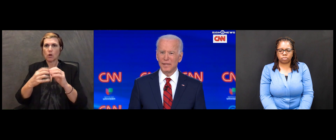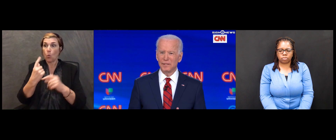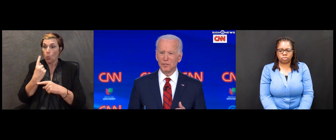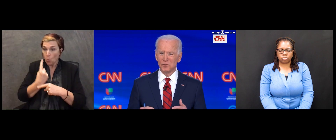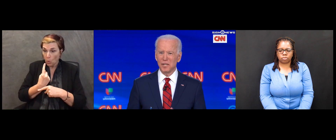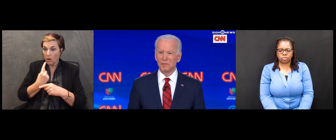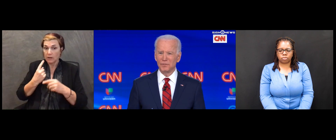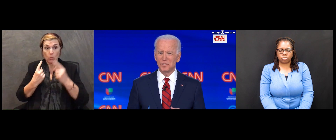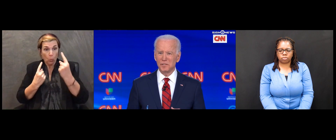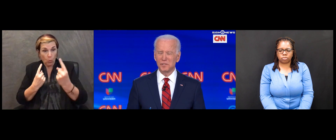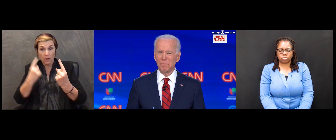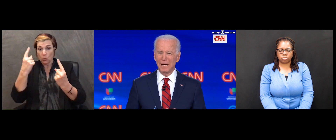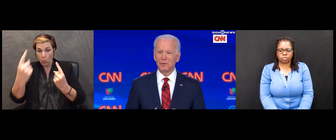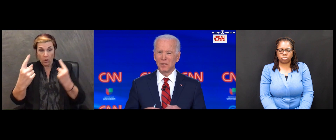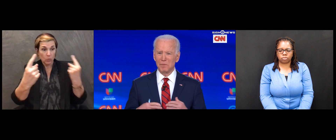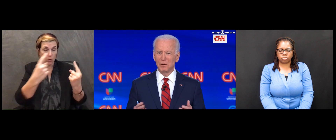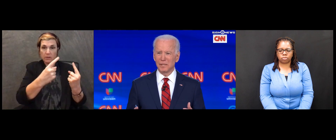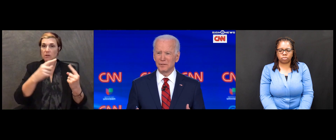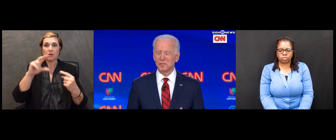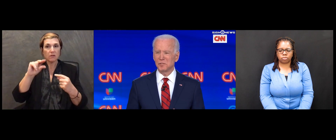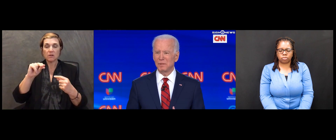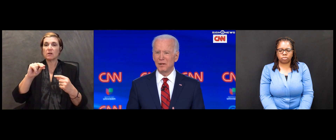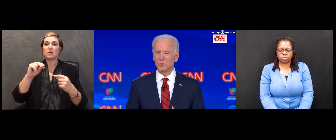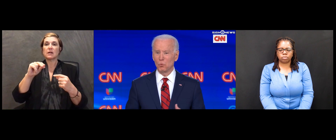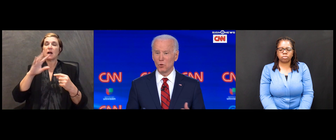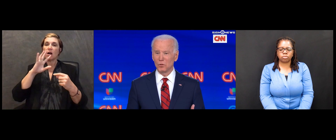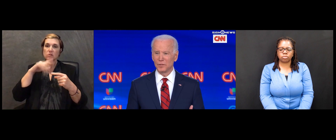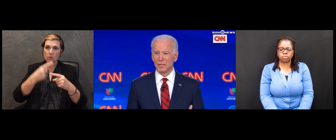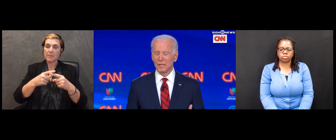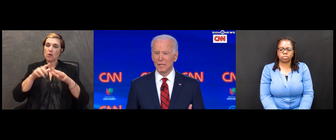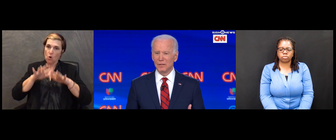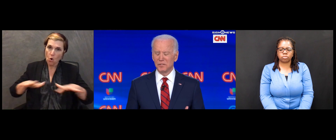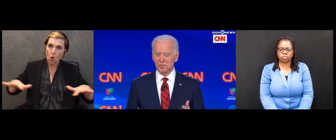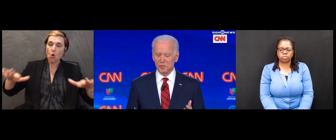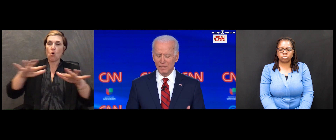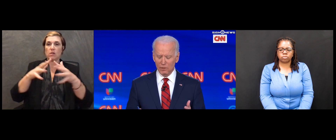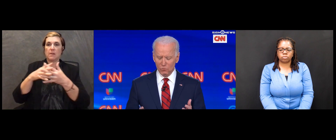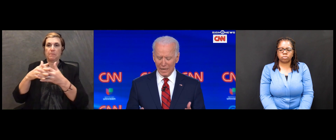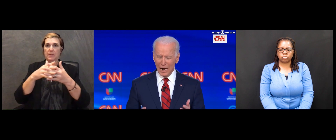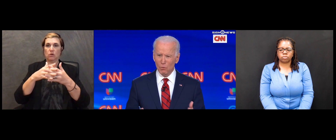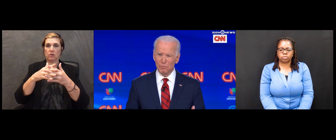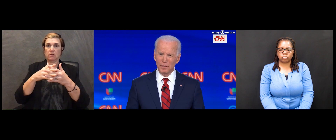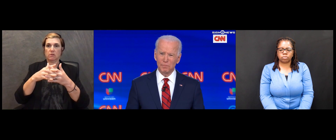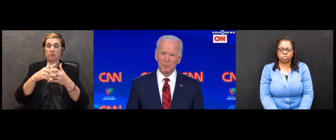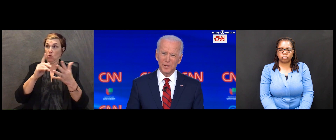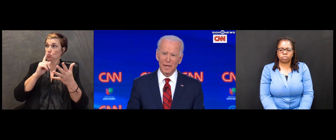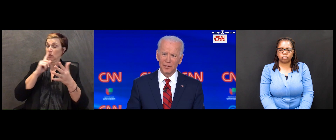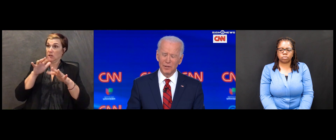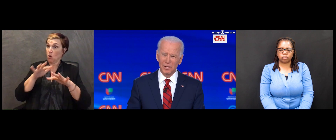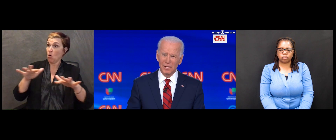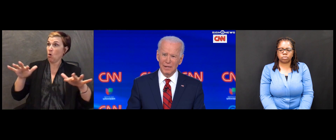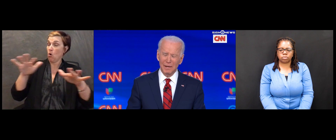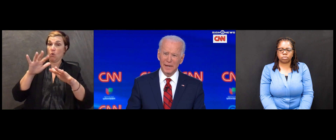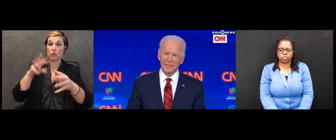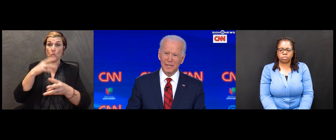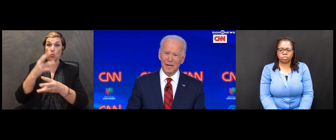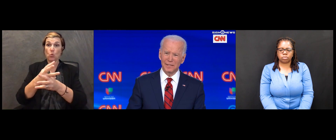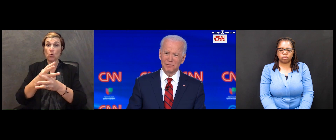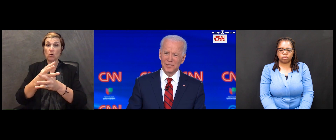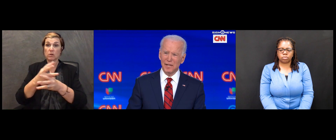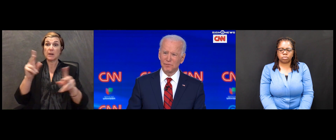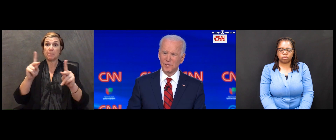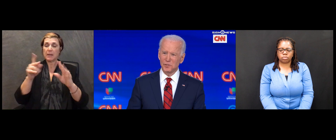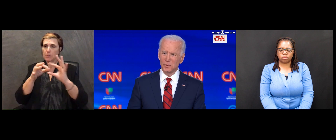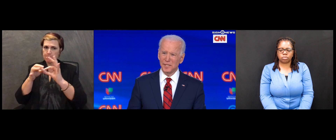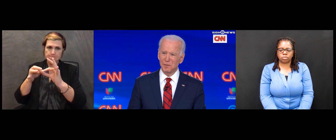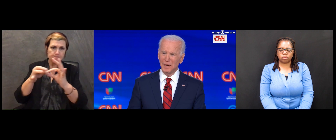bigger than yourself. This is about America. This is about the world. This is about how we bring people together and make the kind